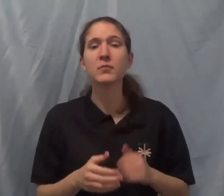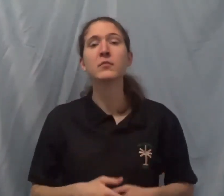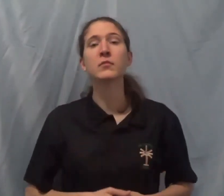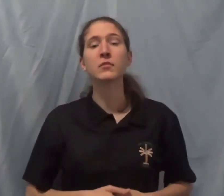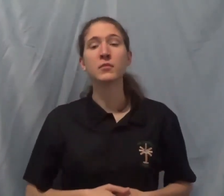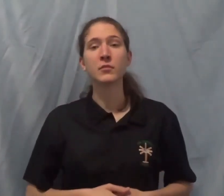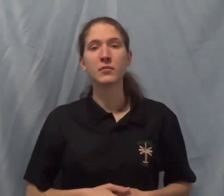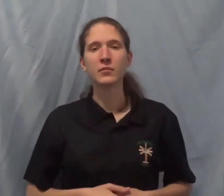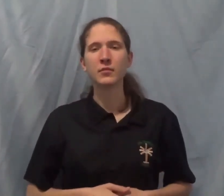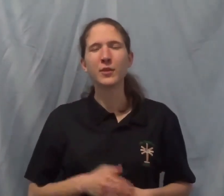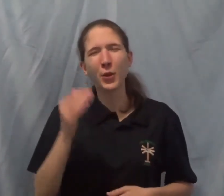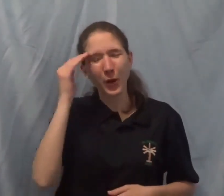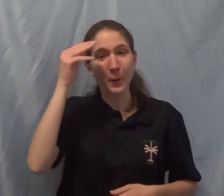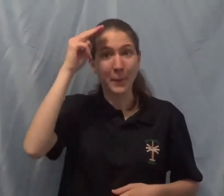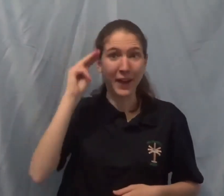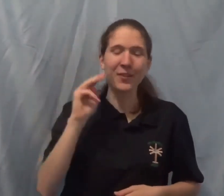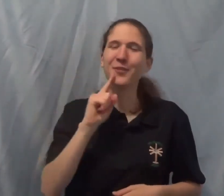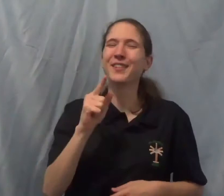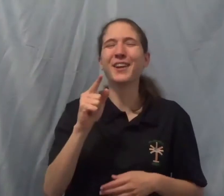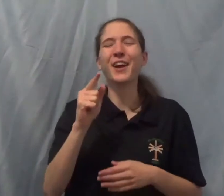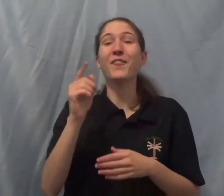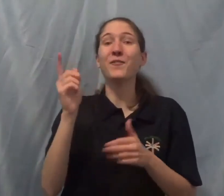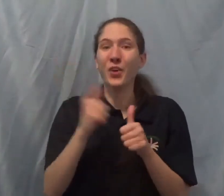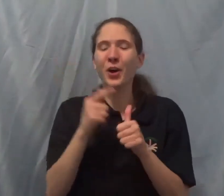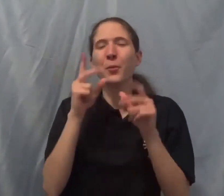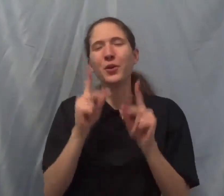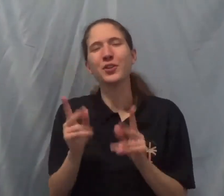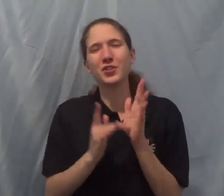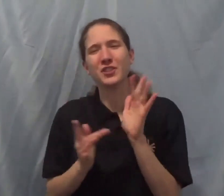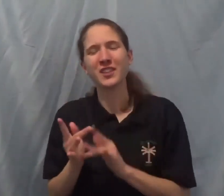of Jesus. They're madly in love with him. Their faith